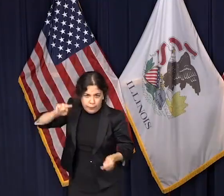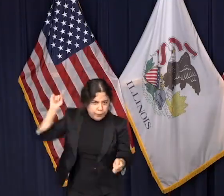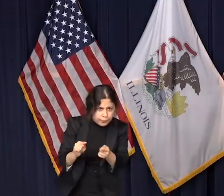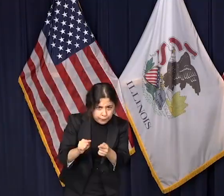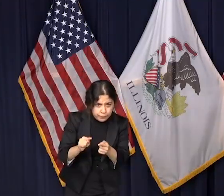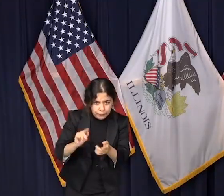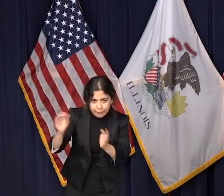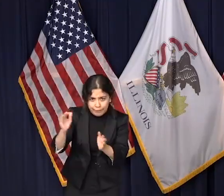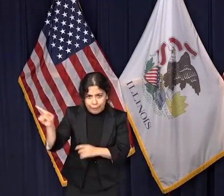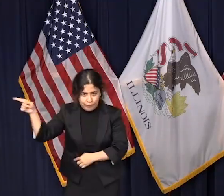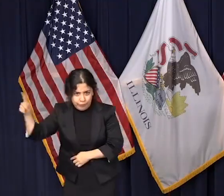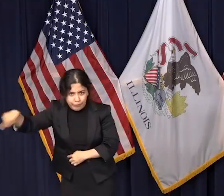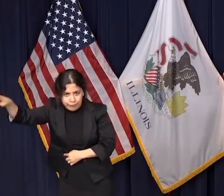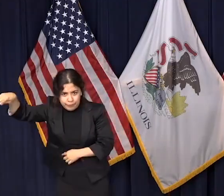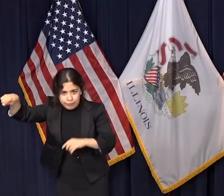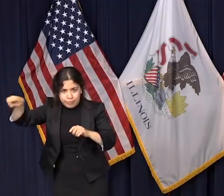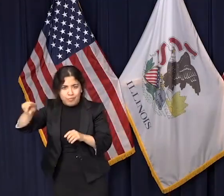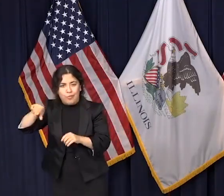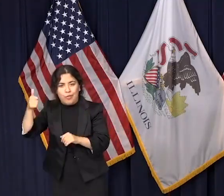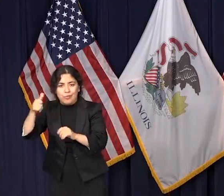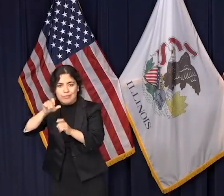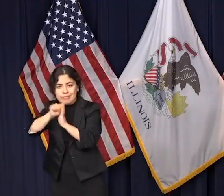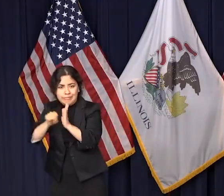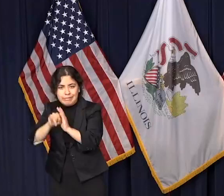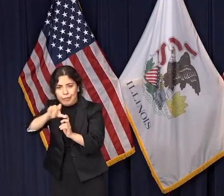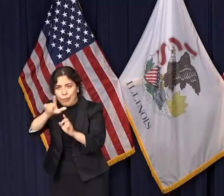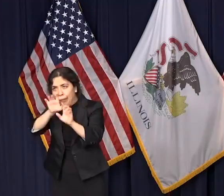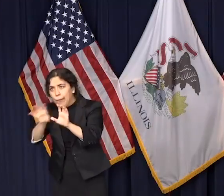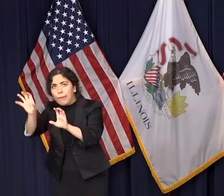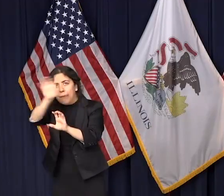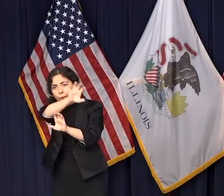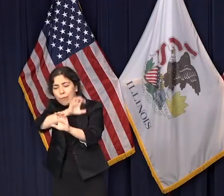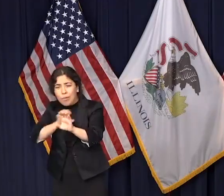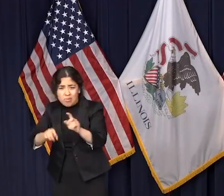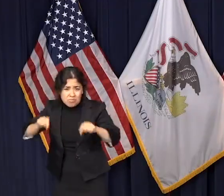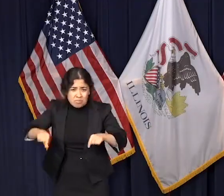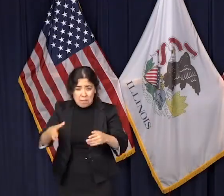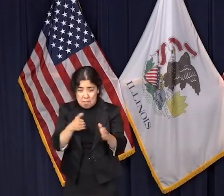don't live in a country where you close the borders between states.